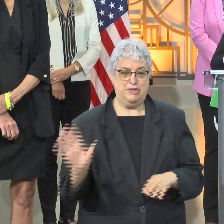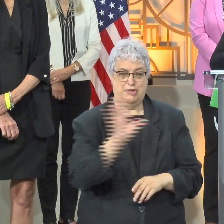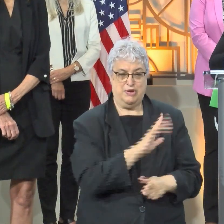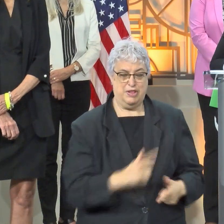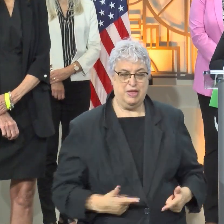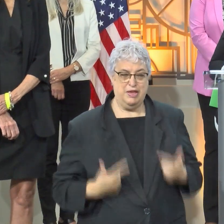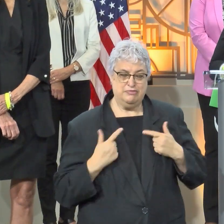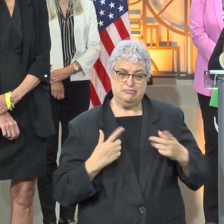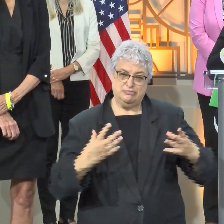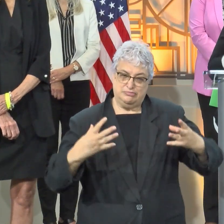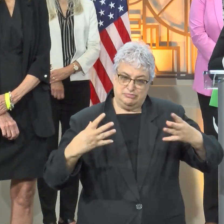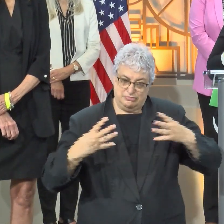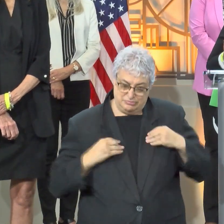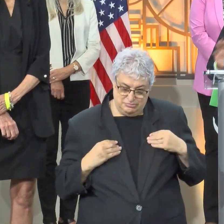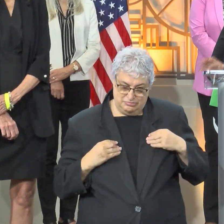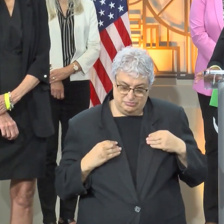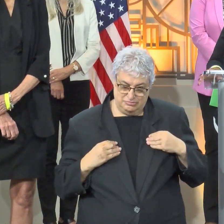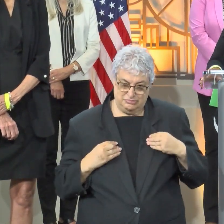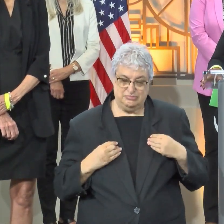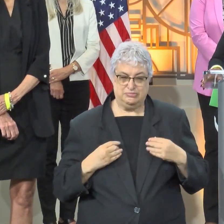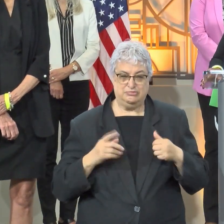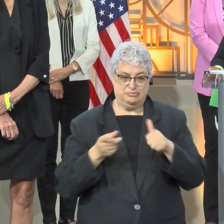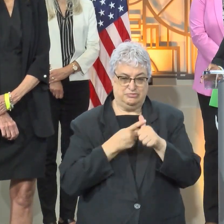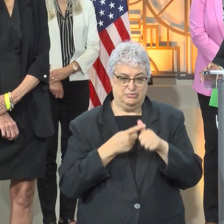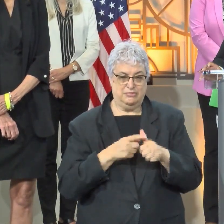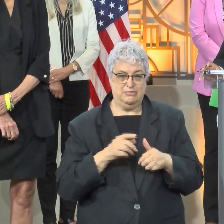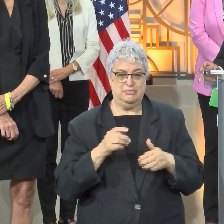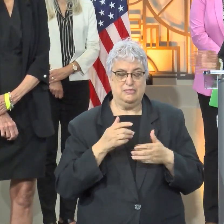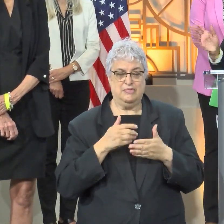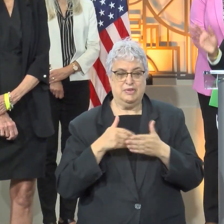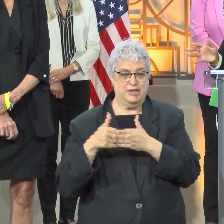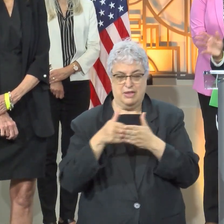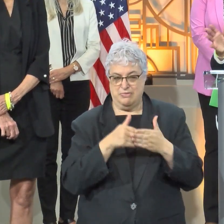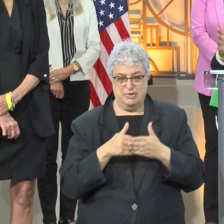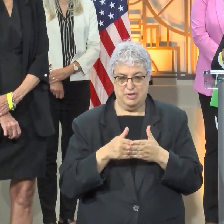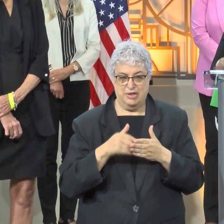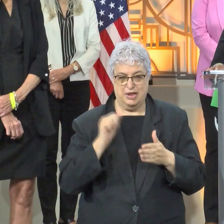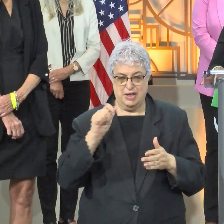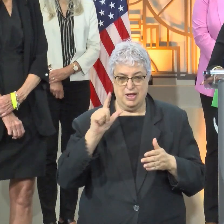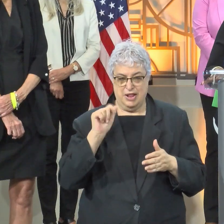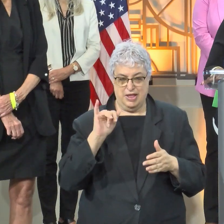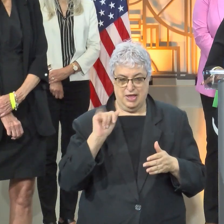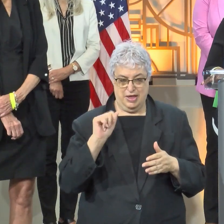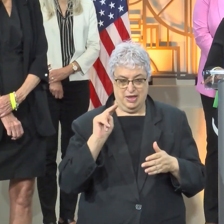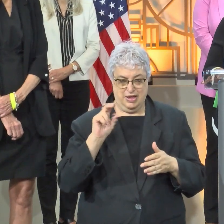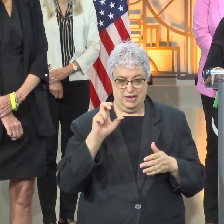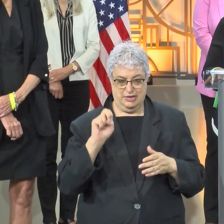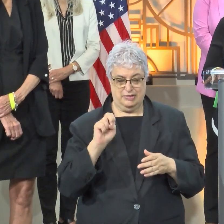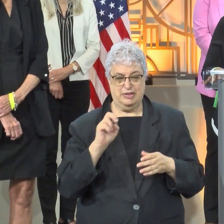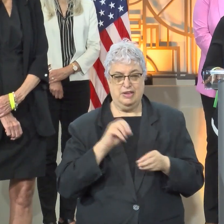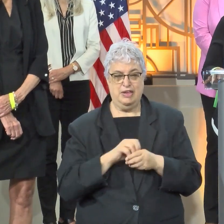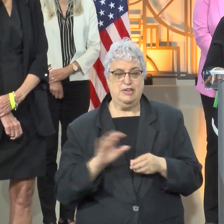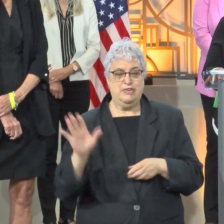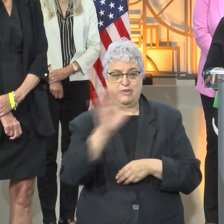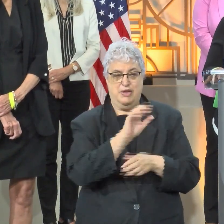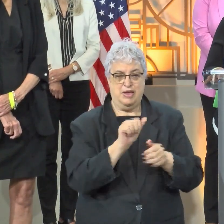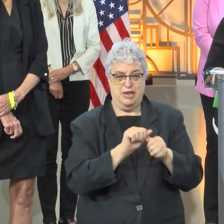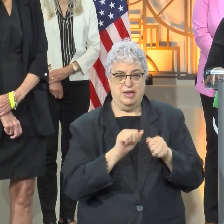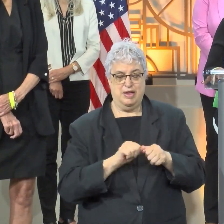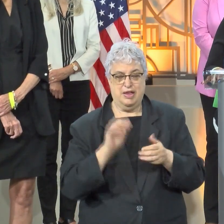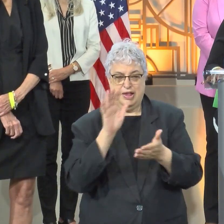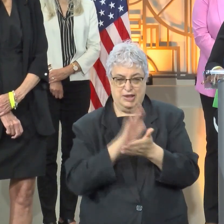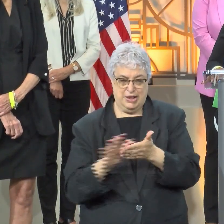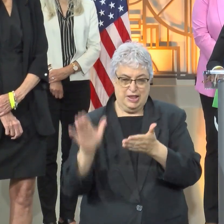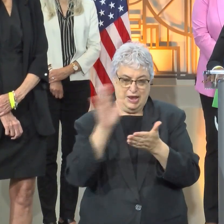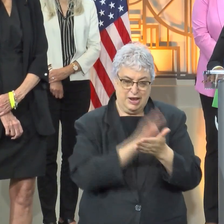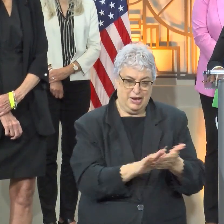Take ownership. We're going to be working with our Super Neighborhood Alliance and the super neighborhoods that are in your area to schedule